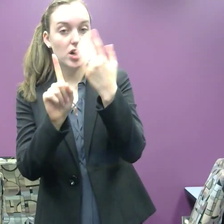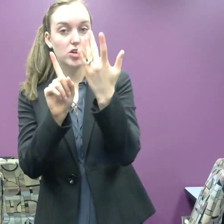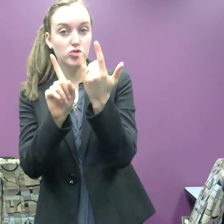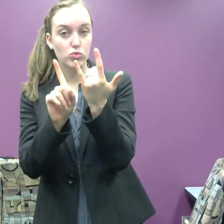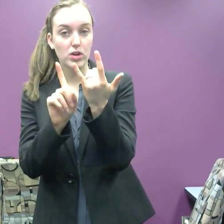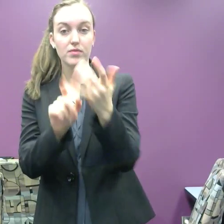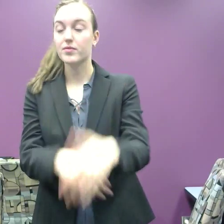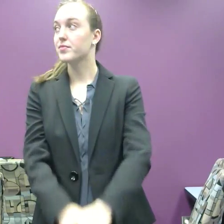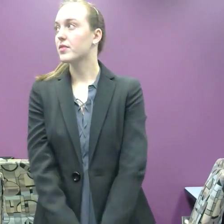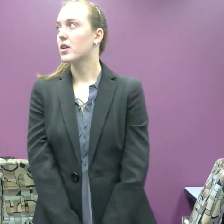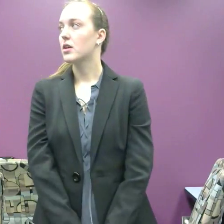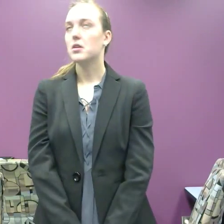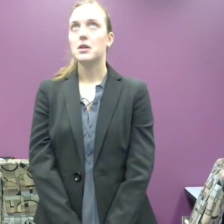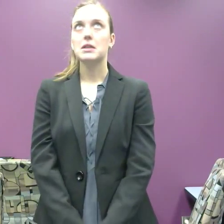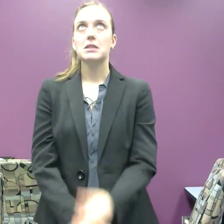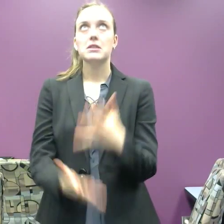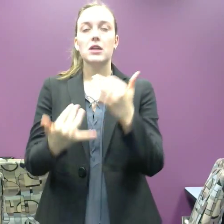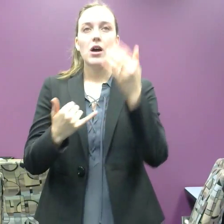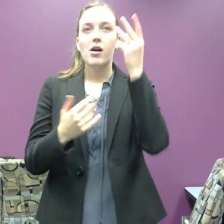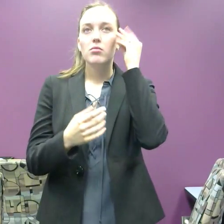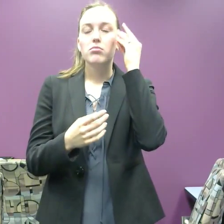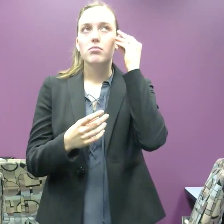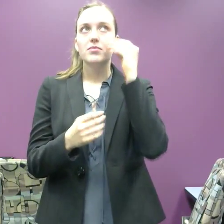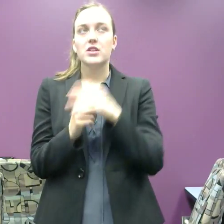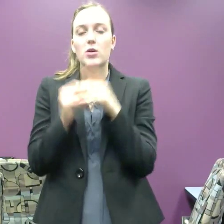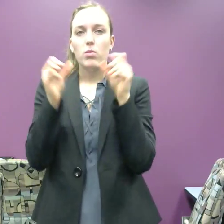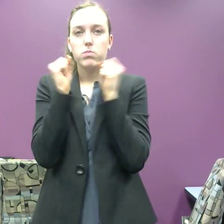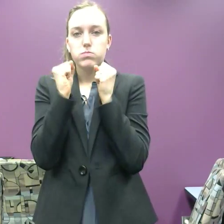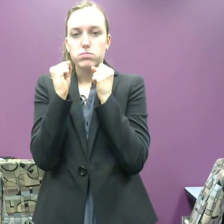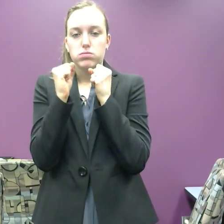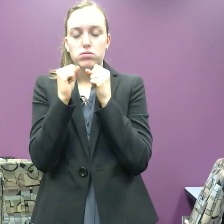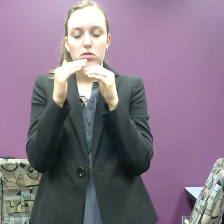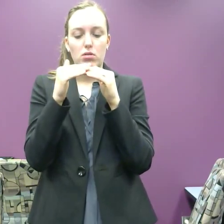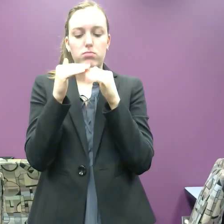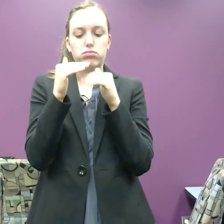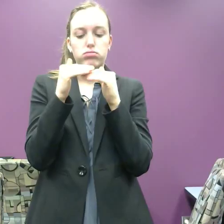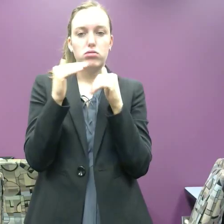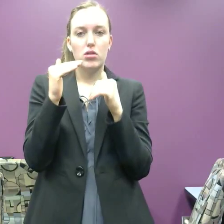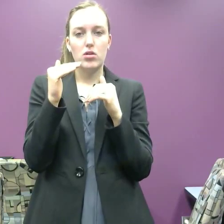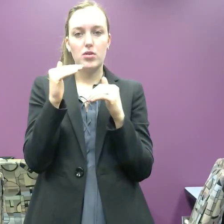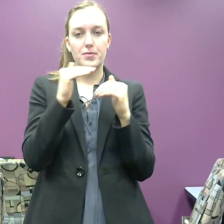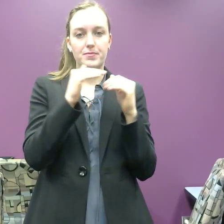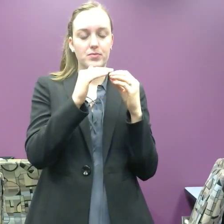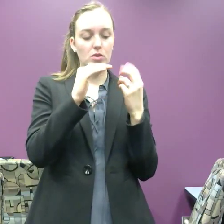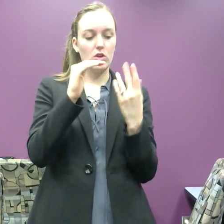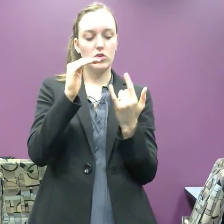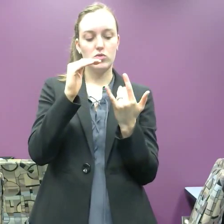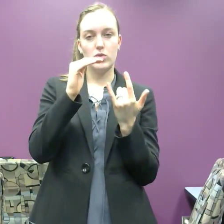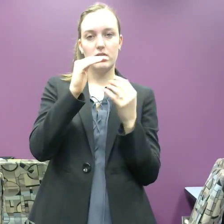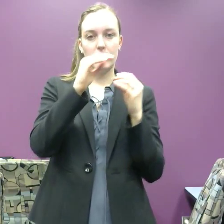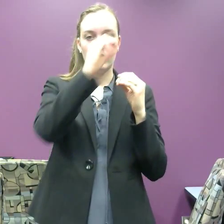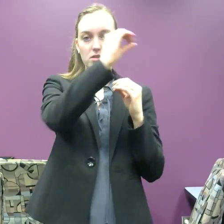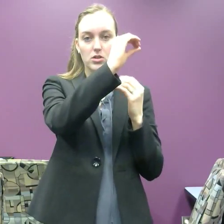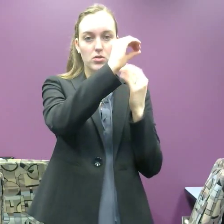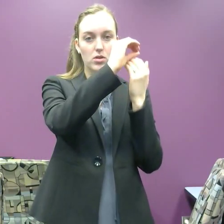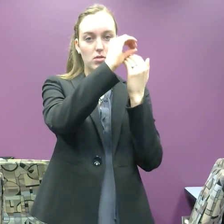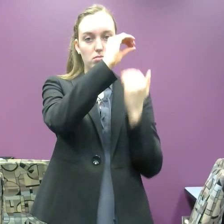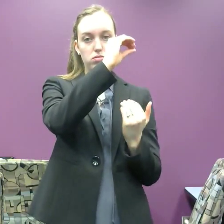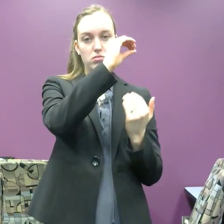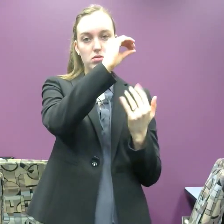25 degrees below 0. We probably wouldn't be in school if that were the case. How do